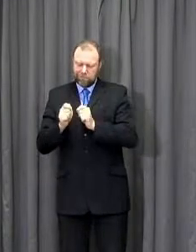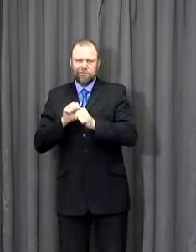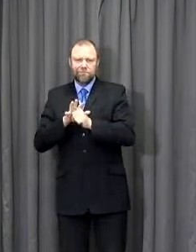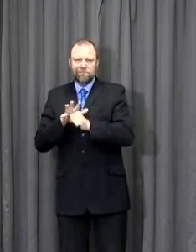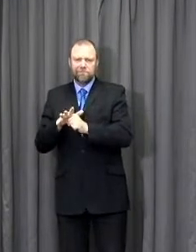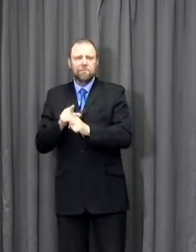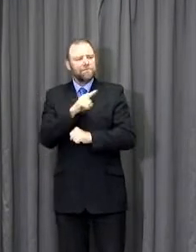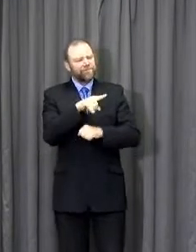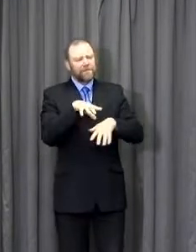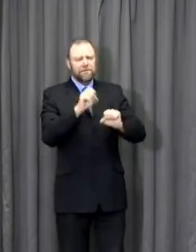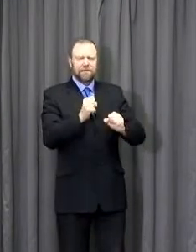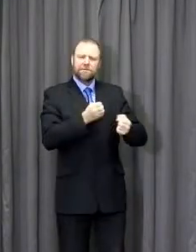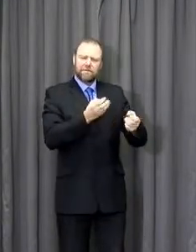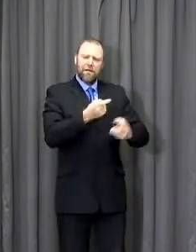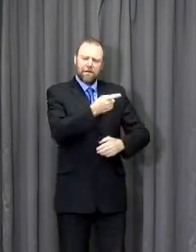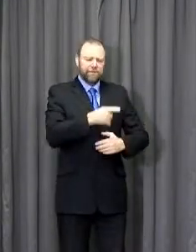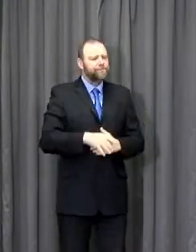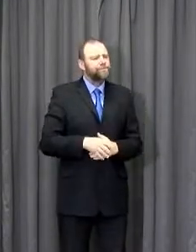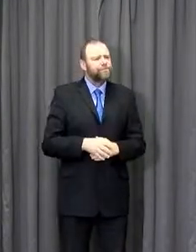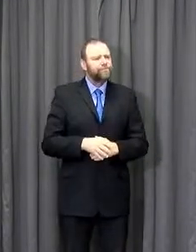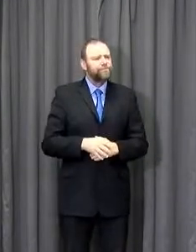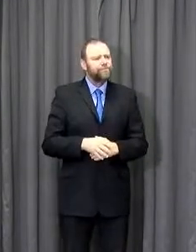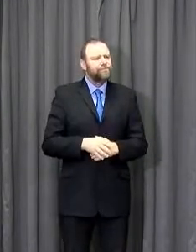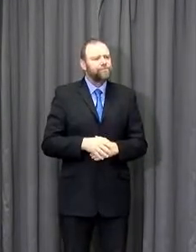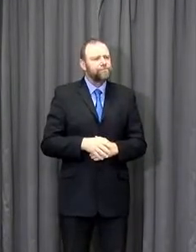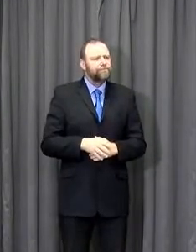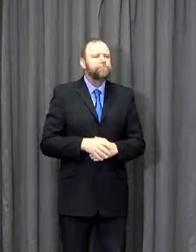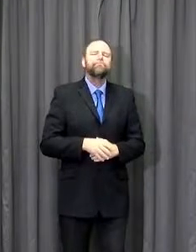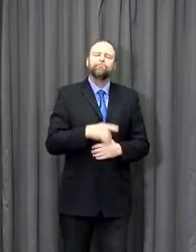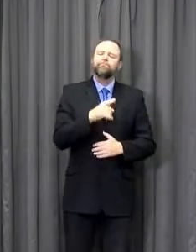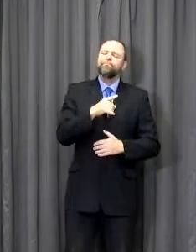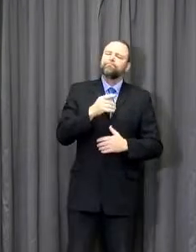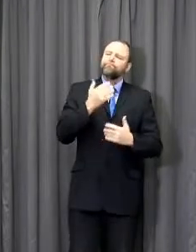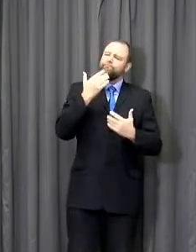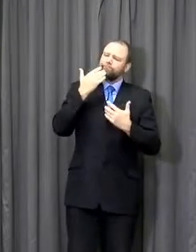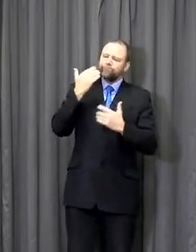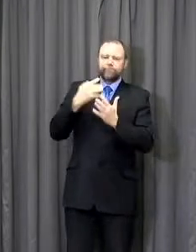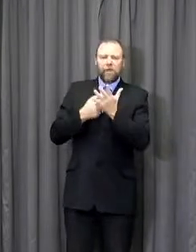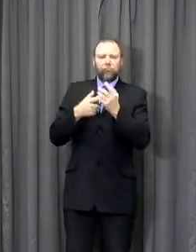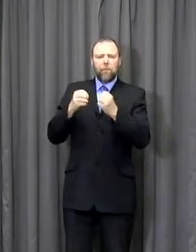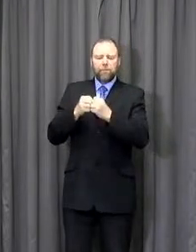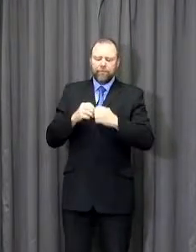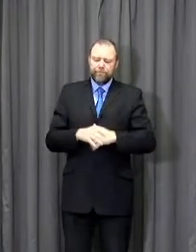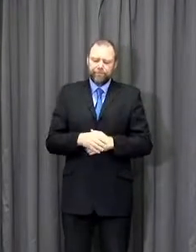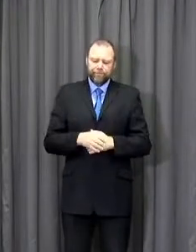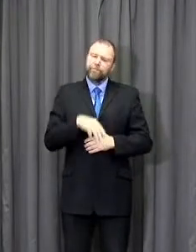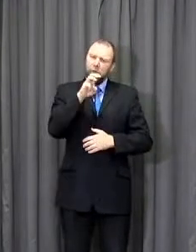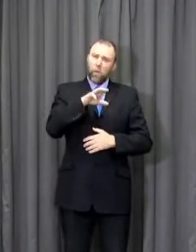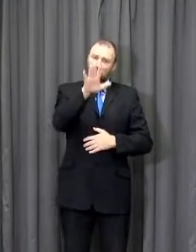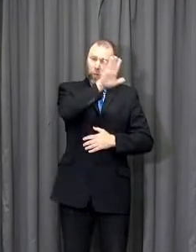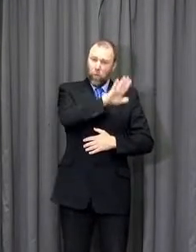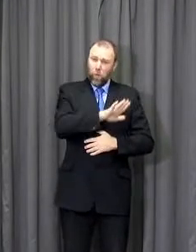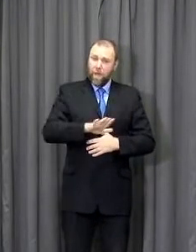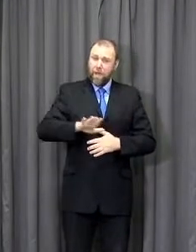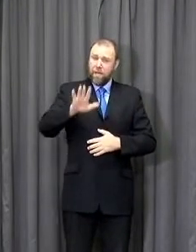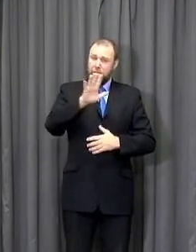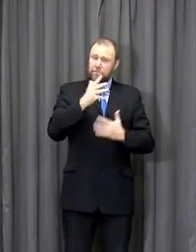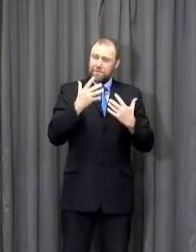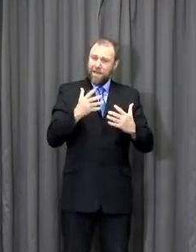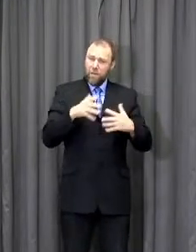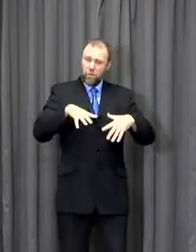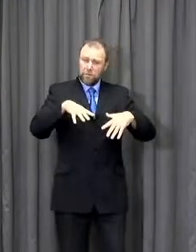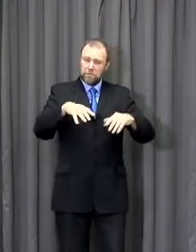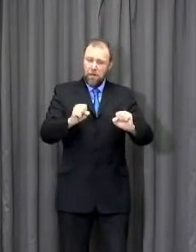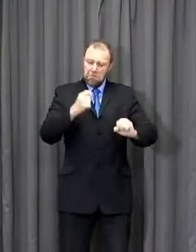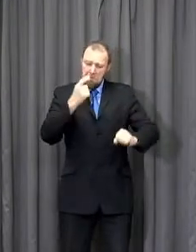situation. Yeah, thanks, Rob. So in Wales, we're starting to see the beginning of an